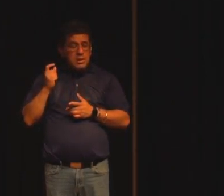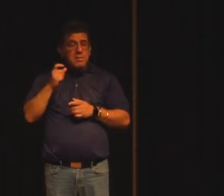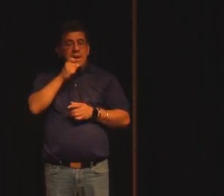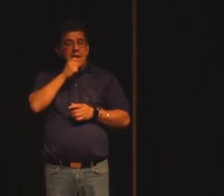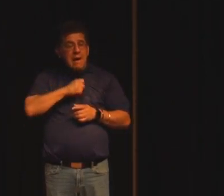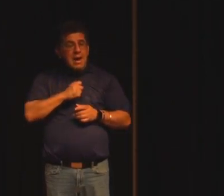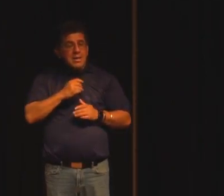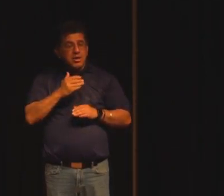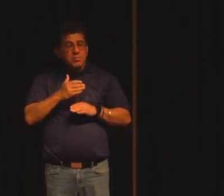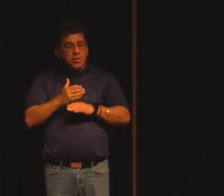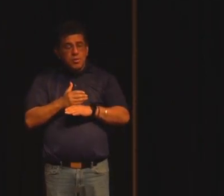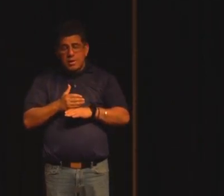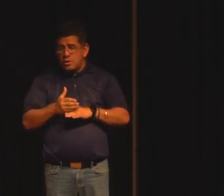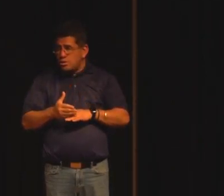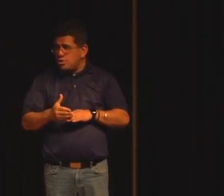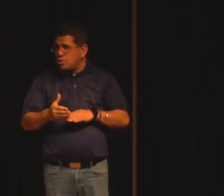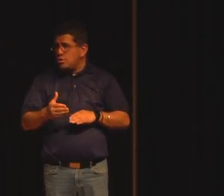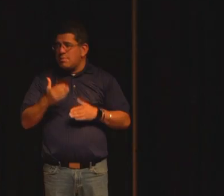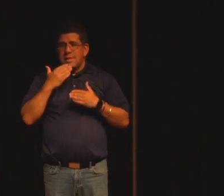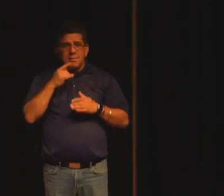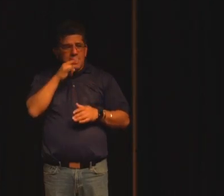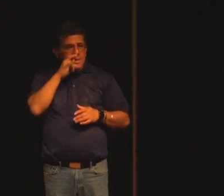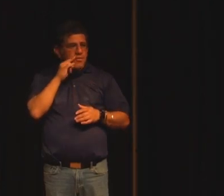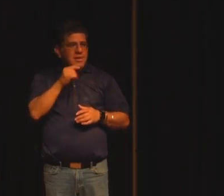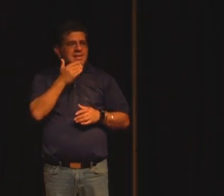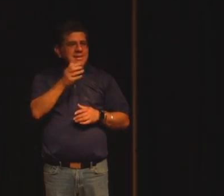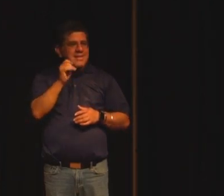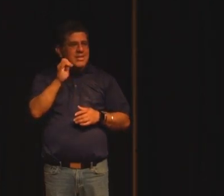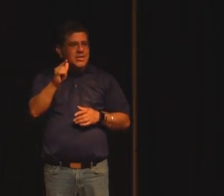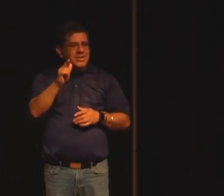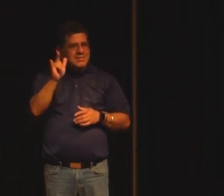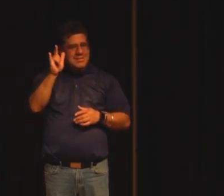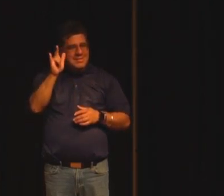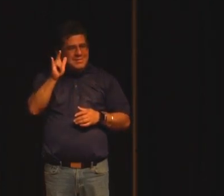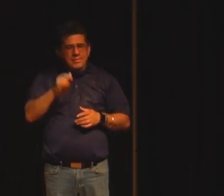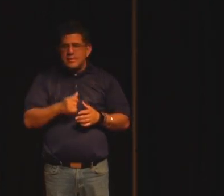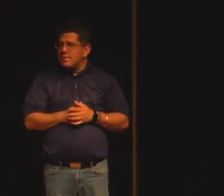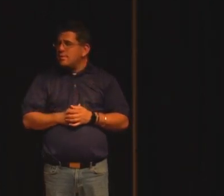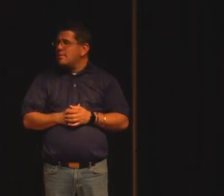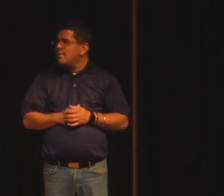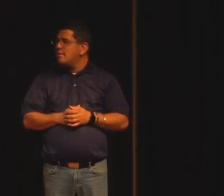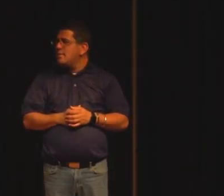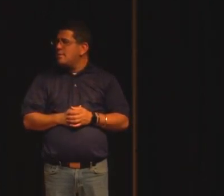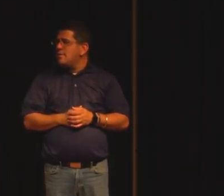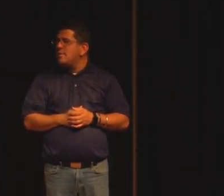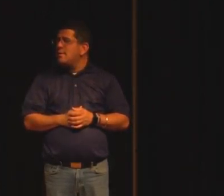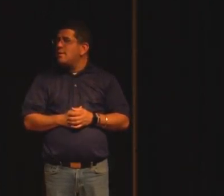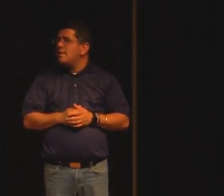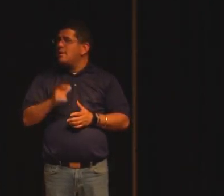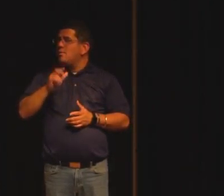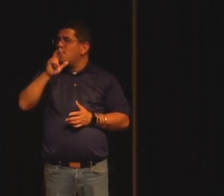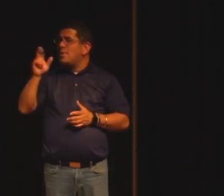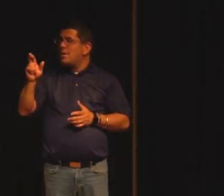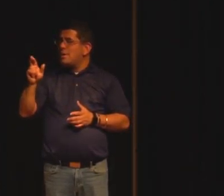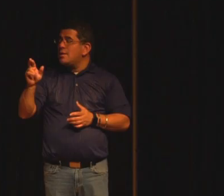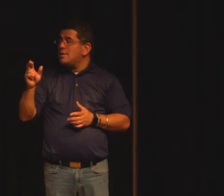there. I could thank my kids for that. Thanks, Daniel. Love you, buddy. In the upper right, we